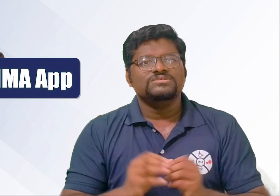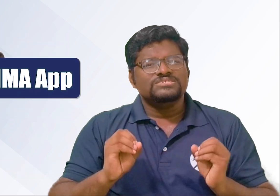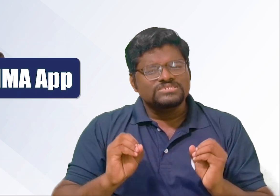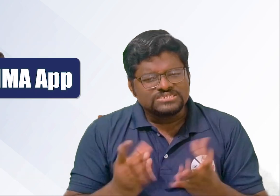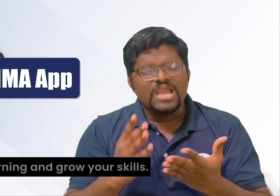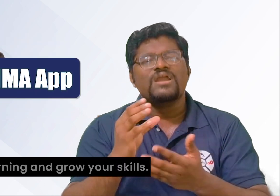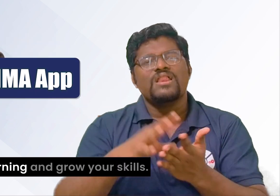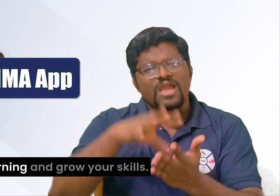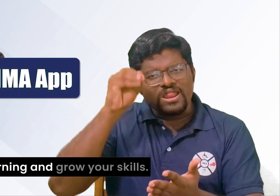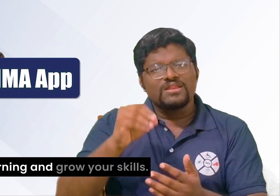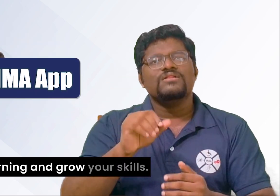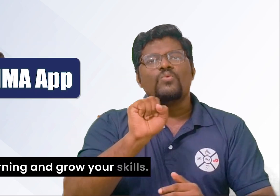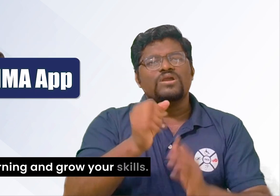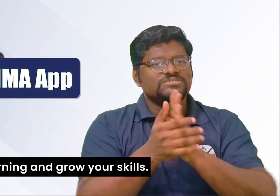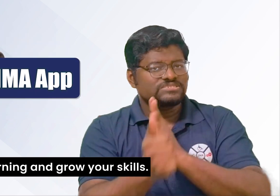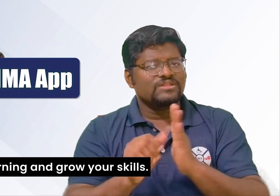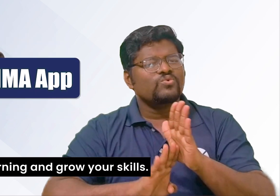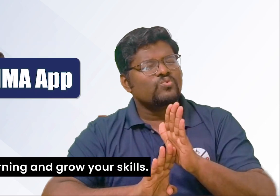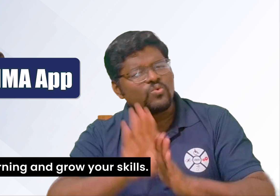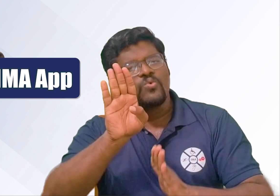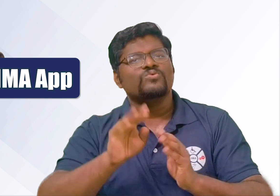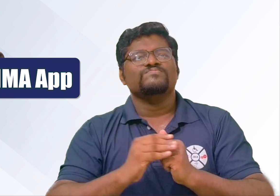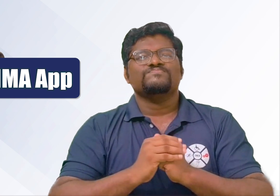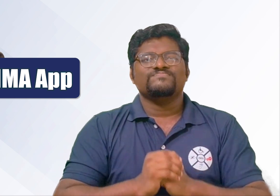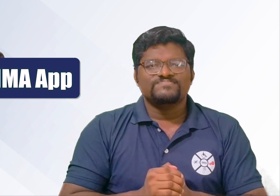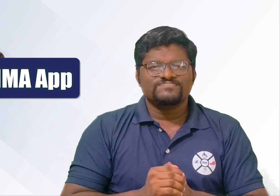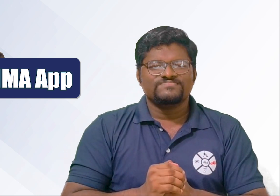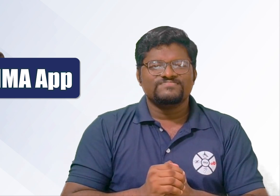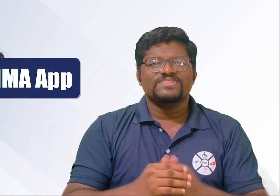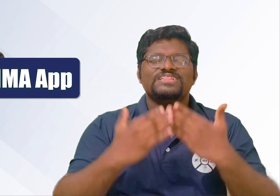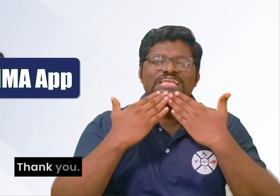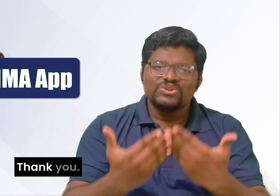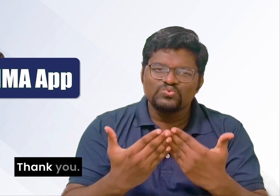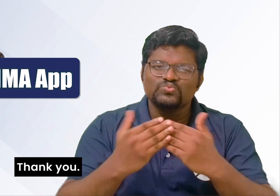Start learning and grow your skills. Thank you.